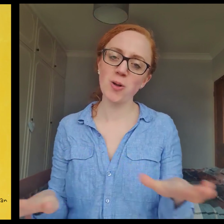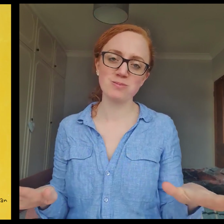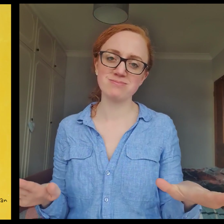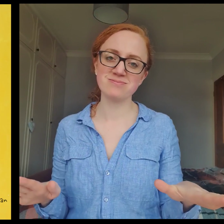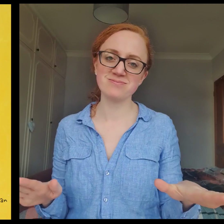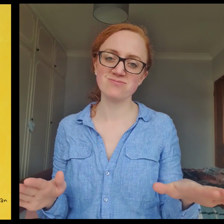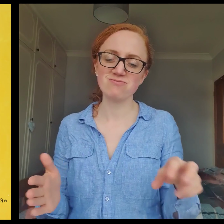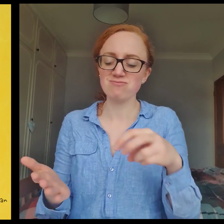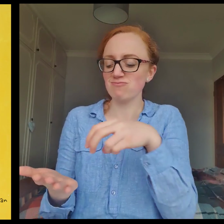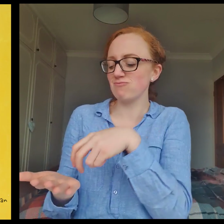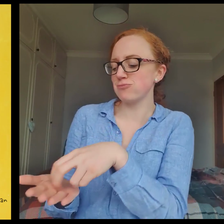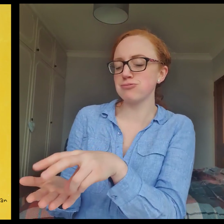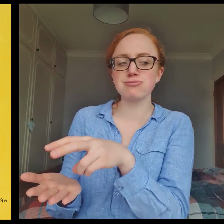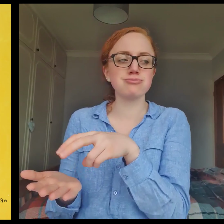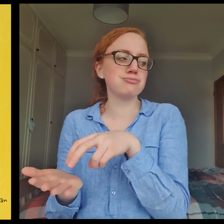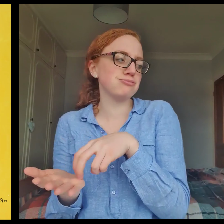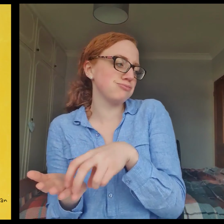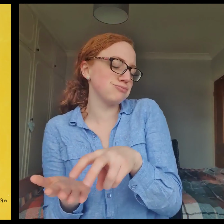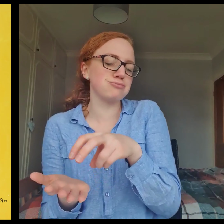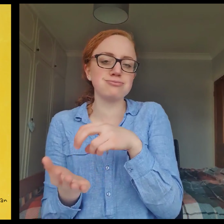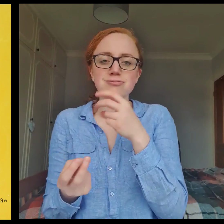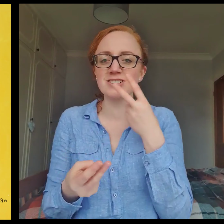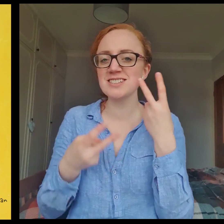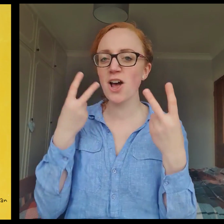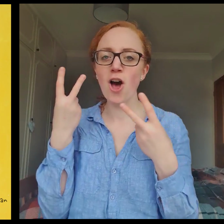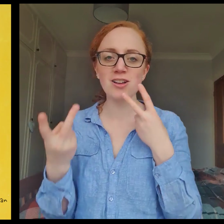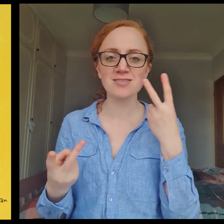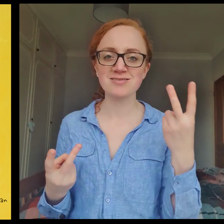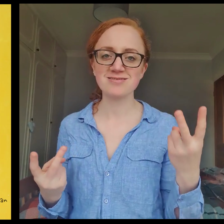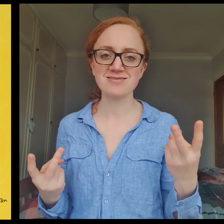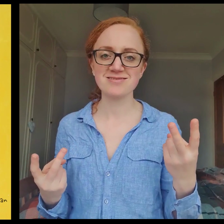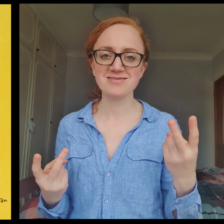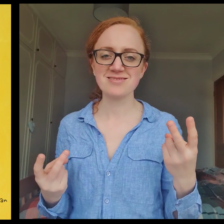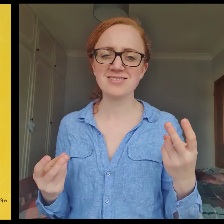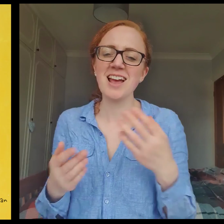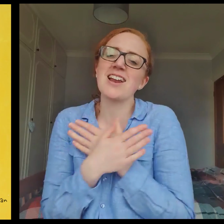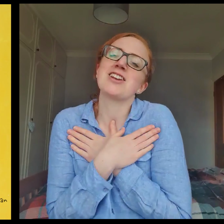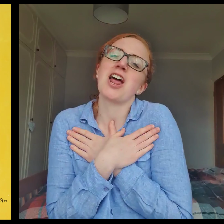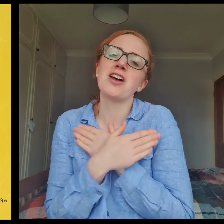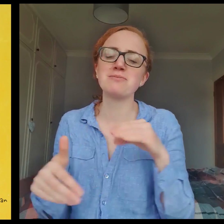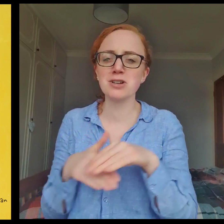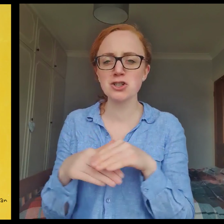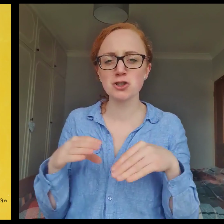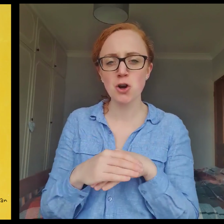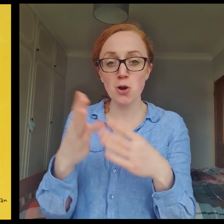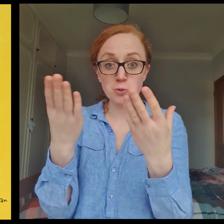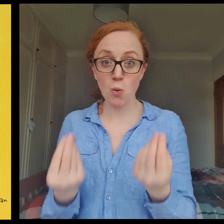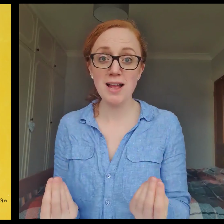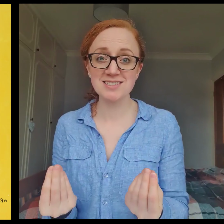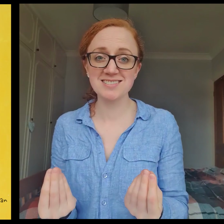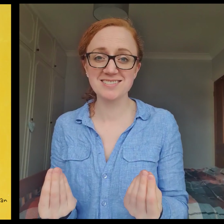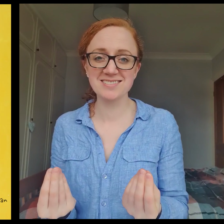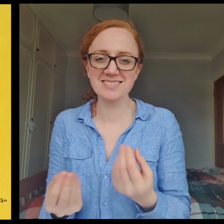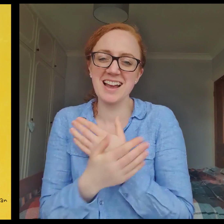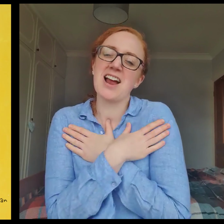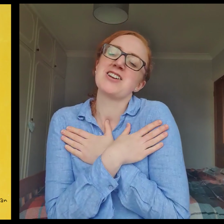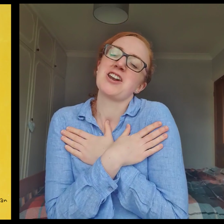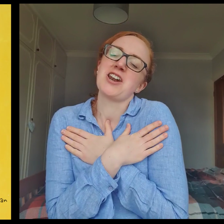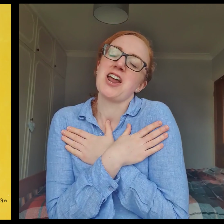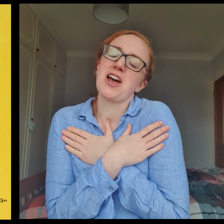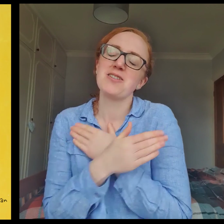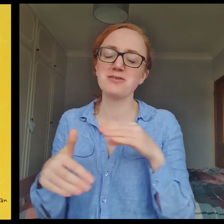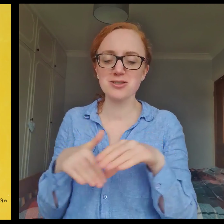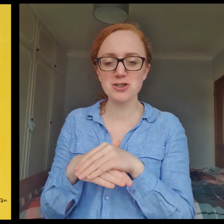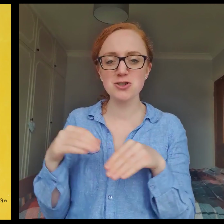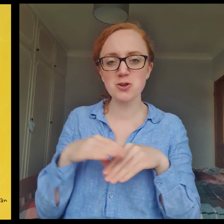no. He kept walking along and singing his song. I love my wet shoes. I love my wet shoes.